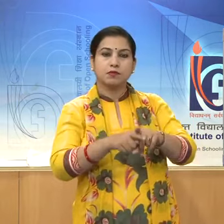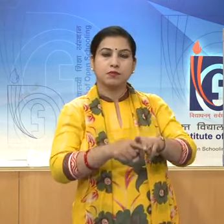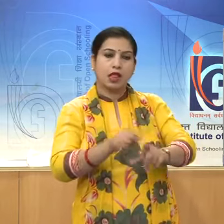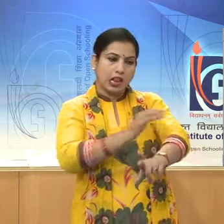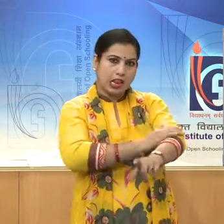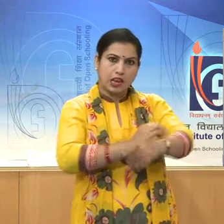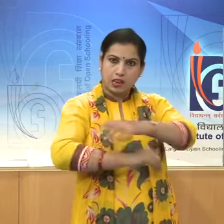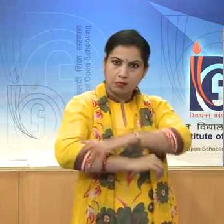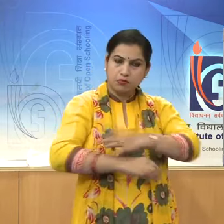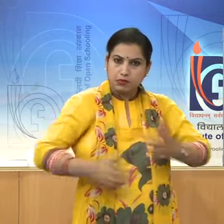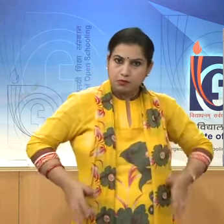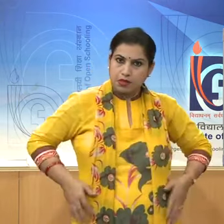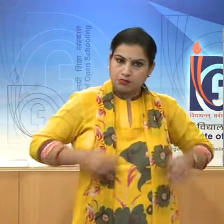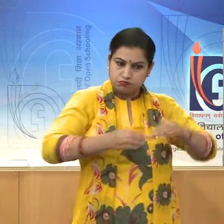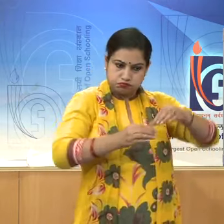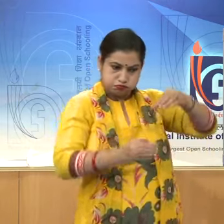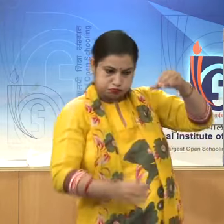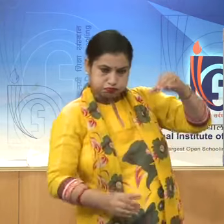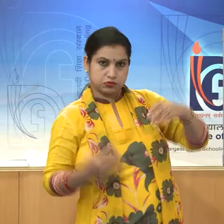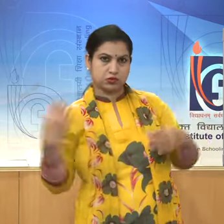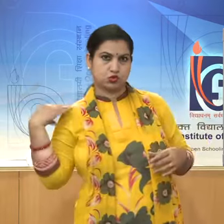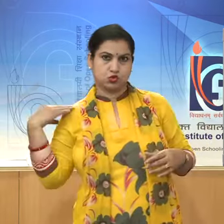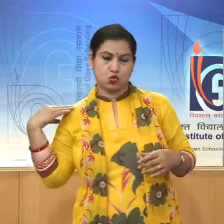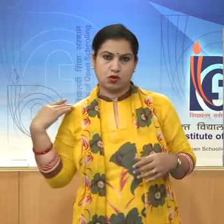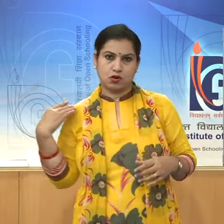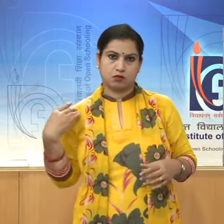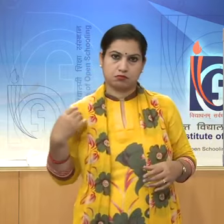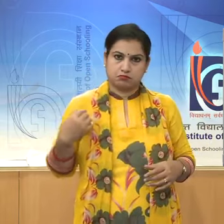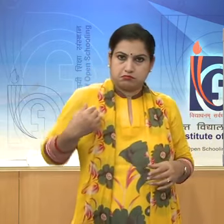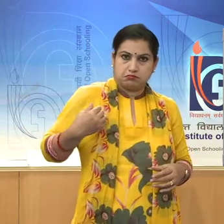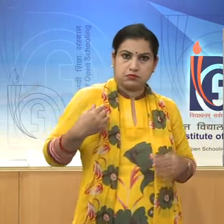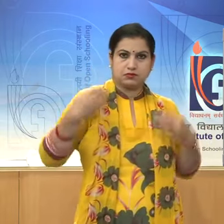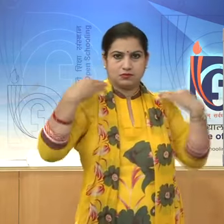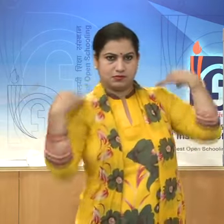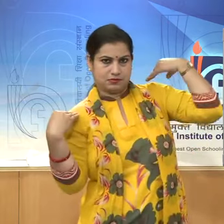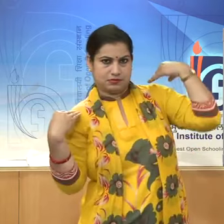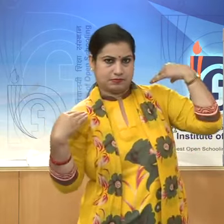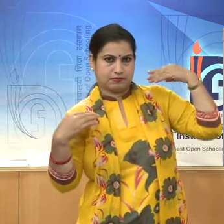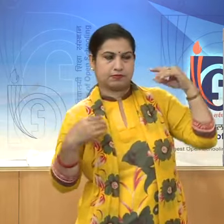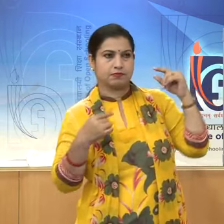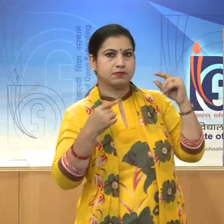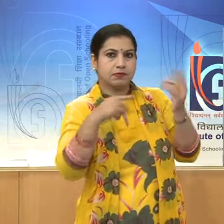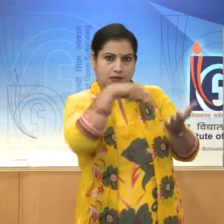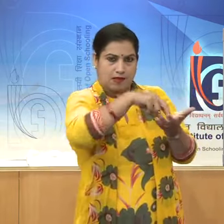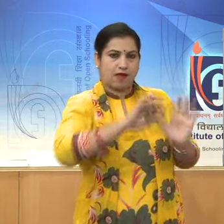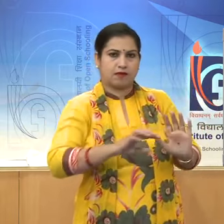her left shoulder slopes at